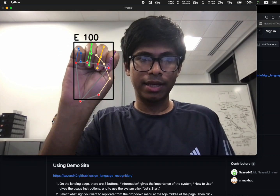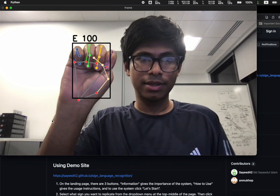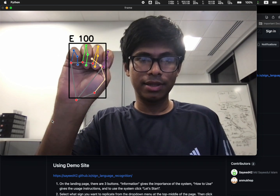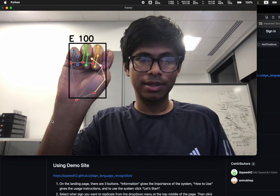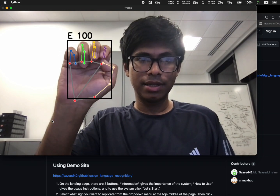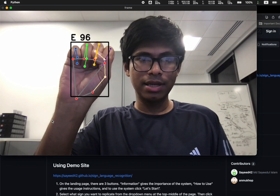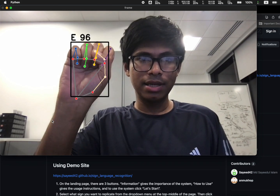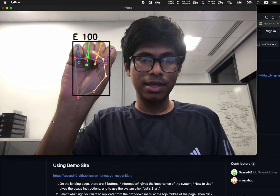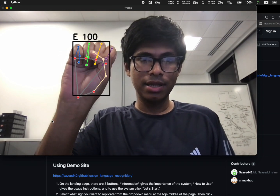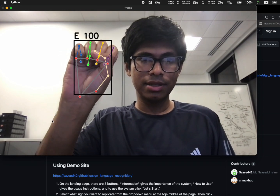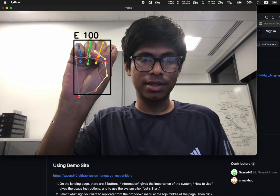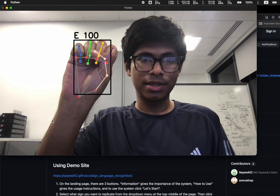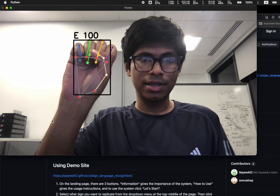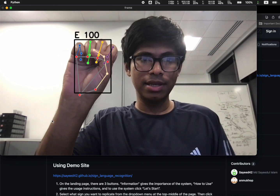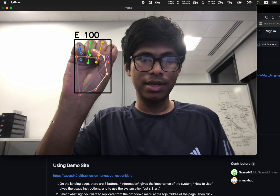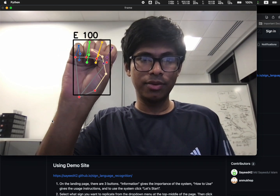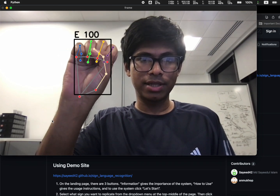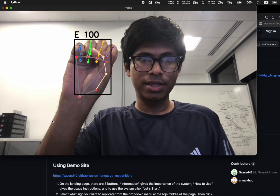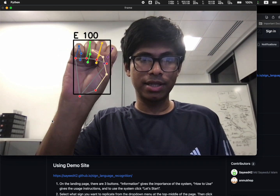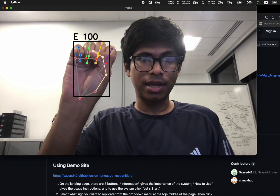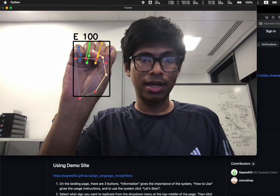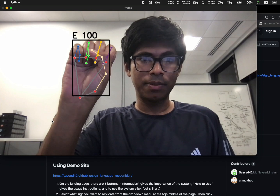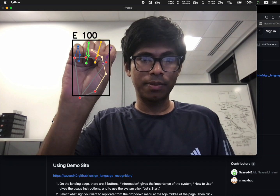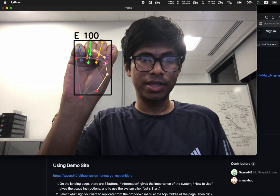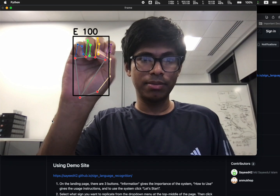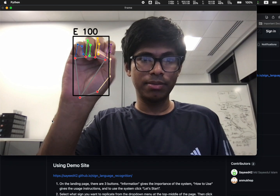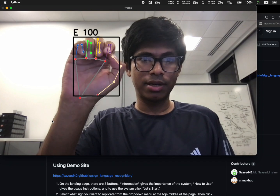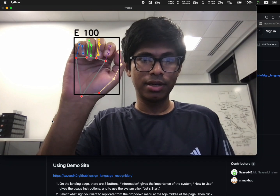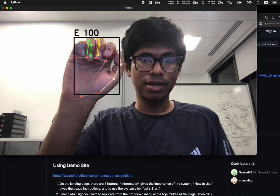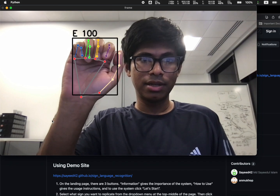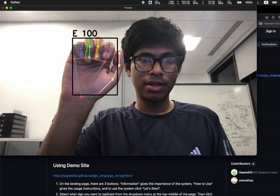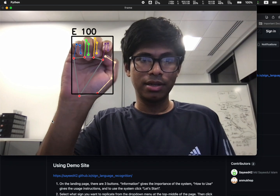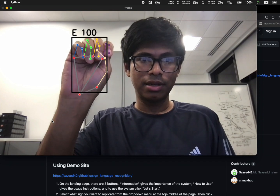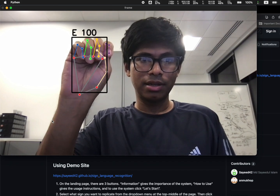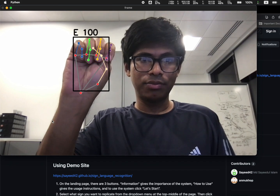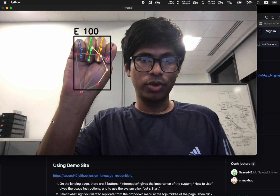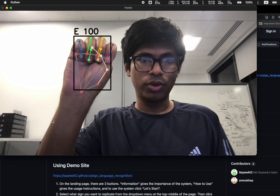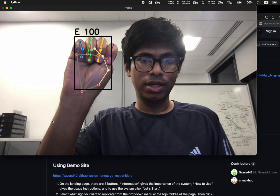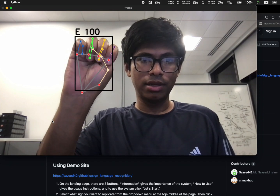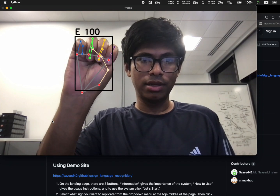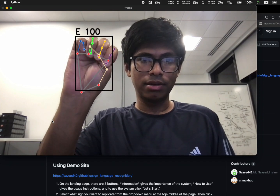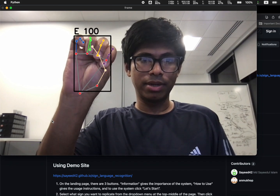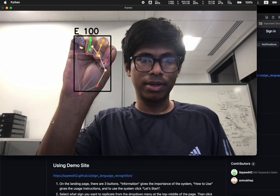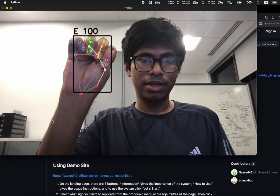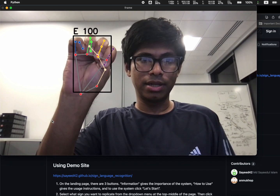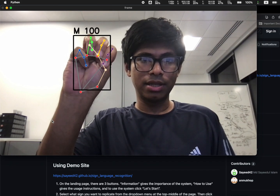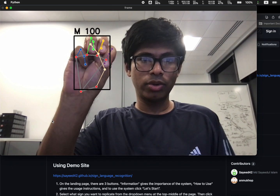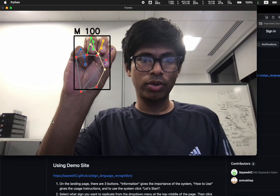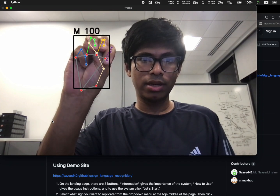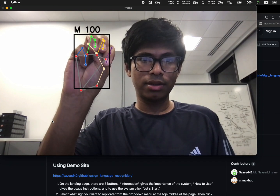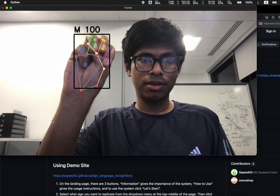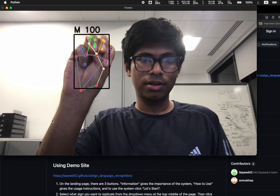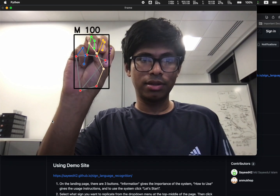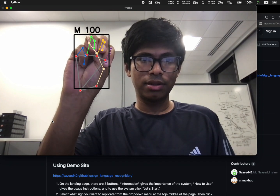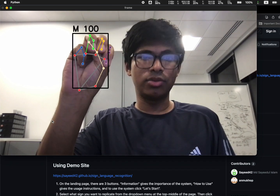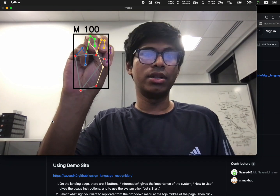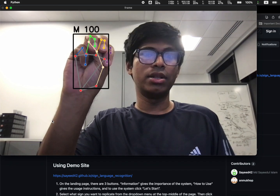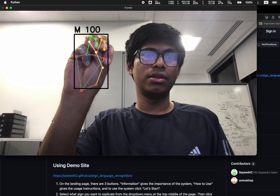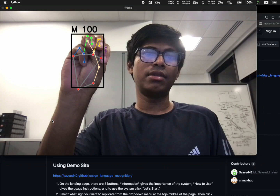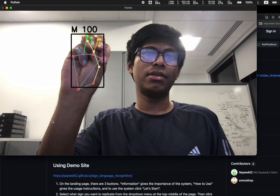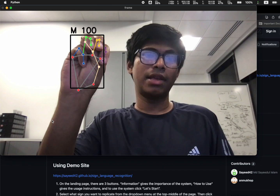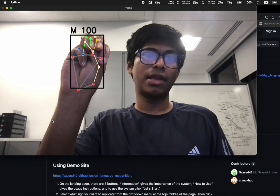like E. This is E. You can see this is 100% E, but if we made it this way, this